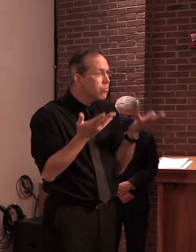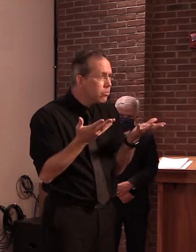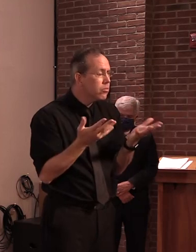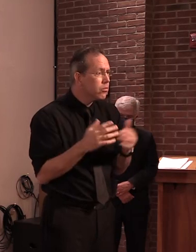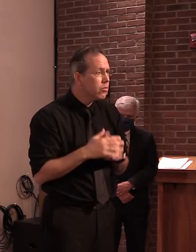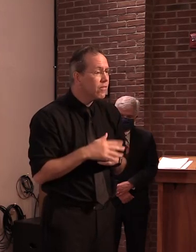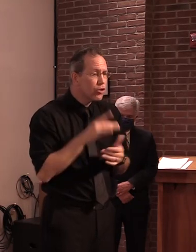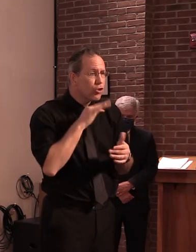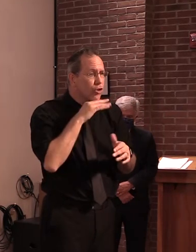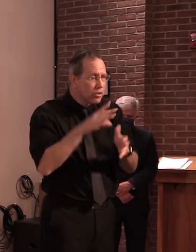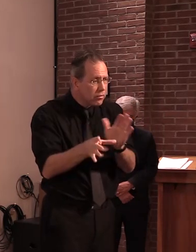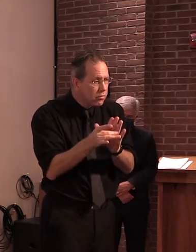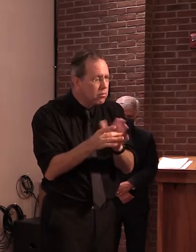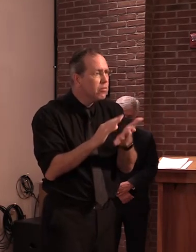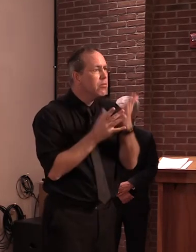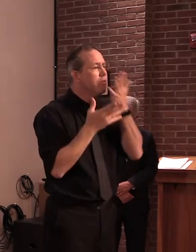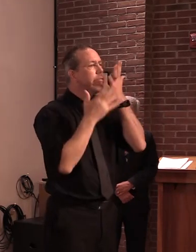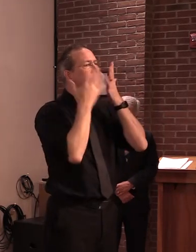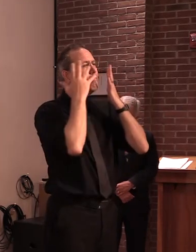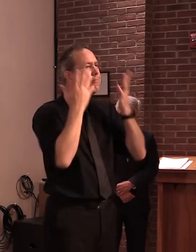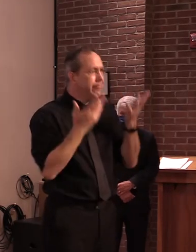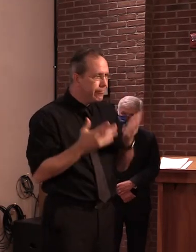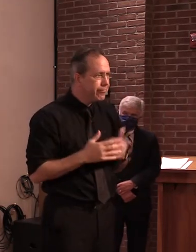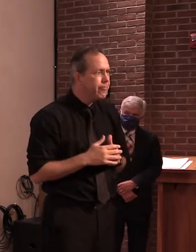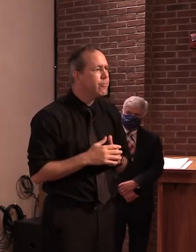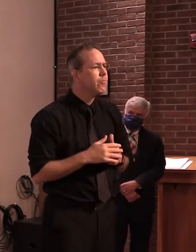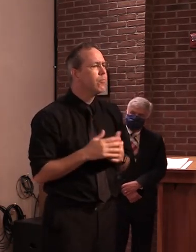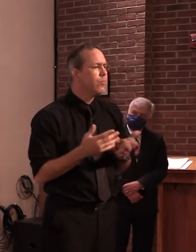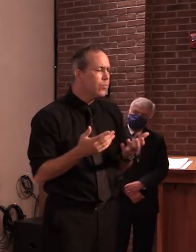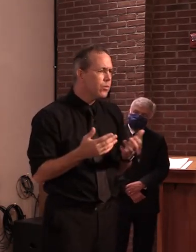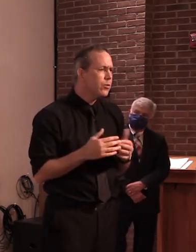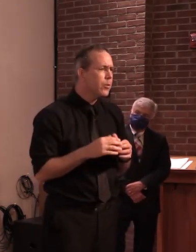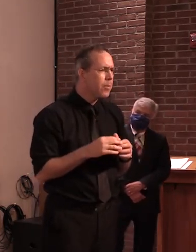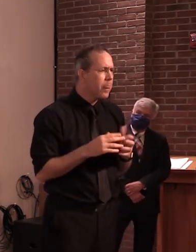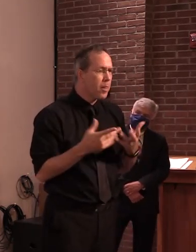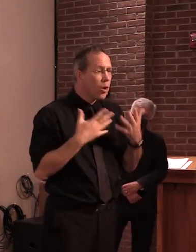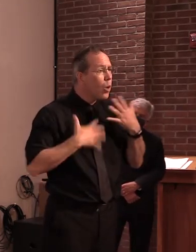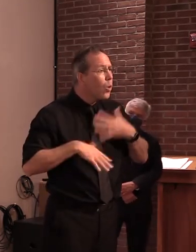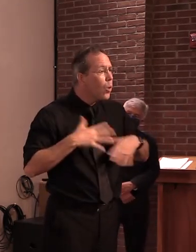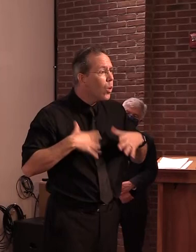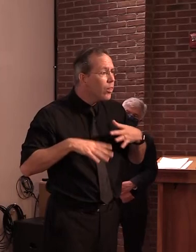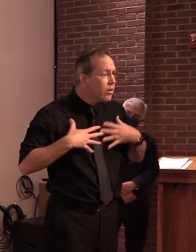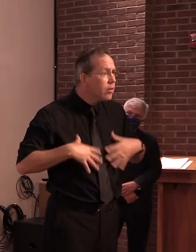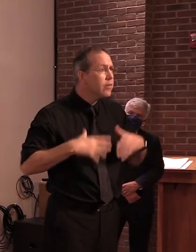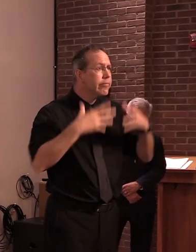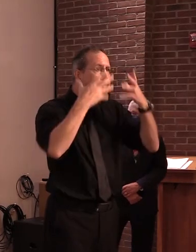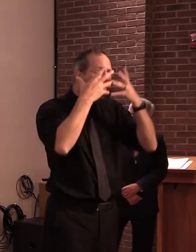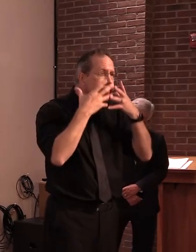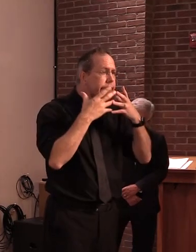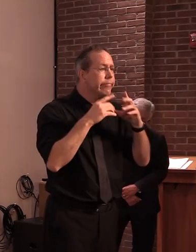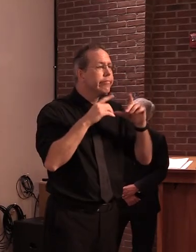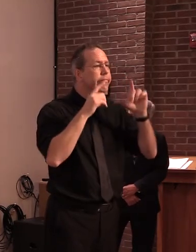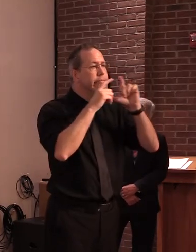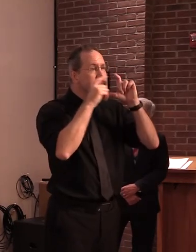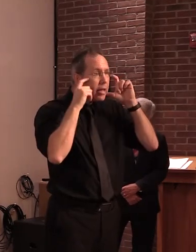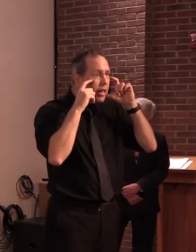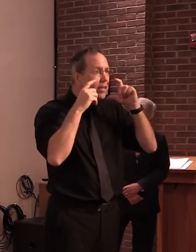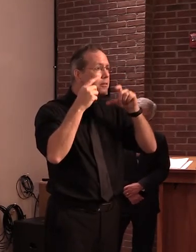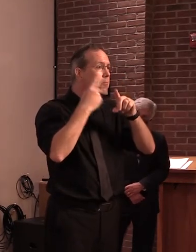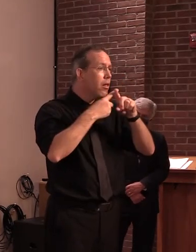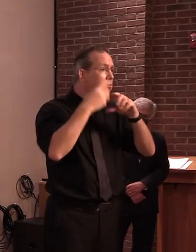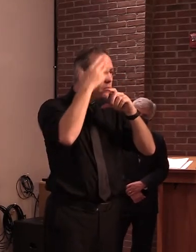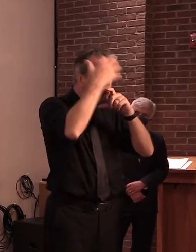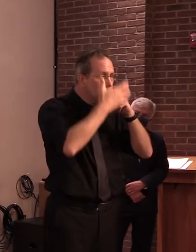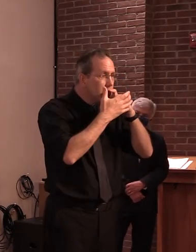you know, when we have people in full PPE, we are definitely covering their eyes because they are at markedly increased